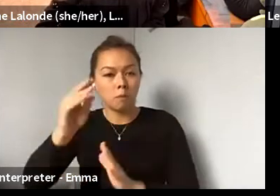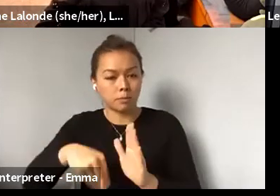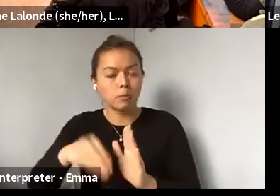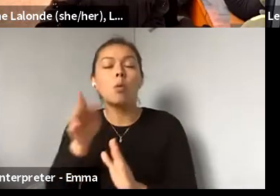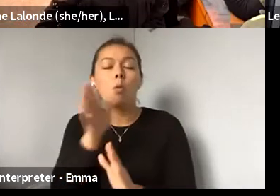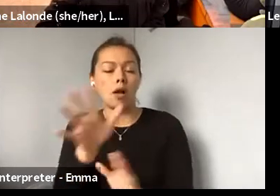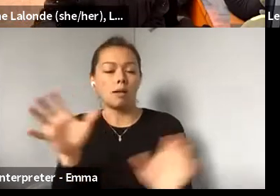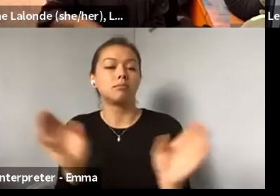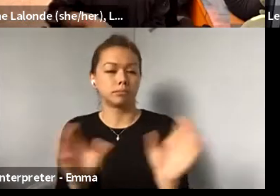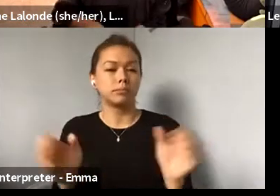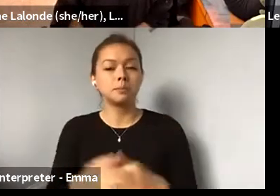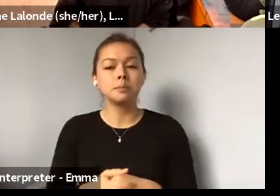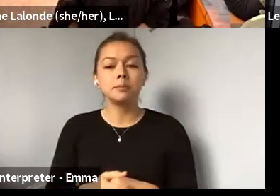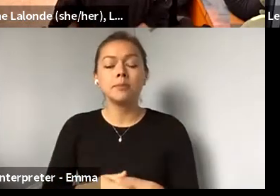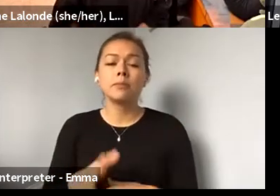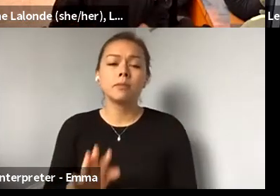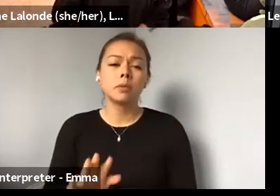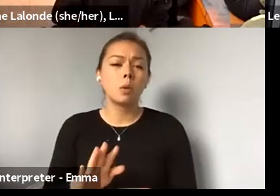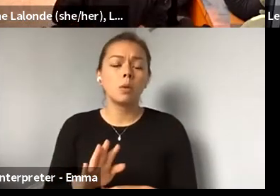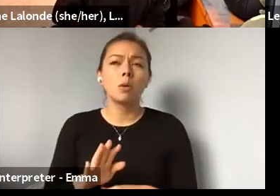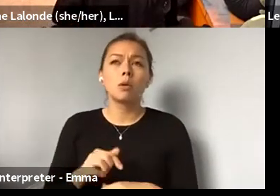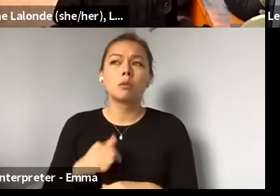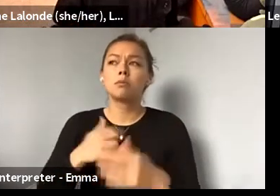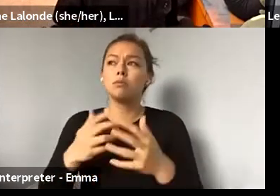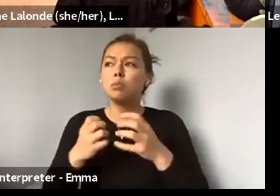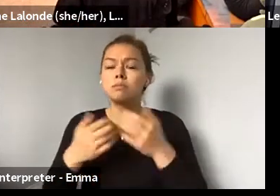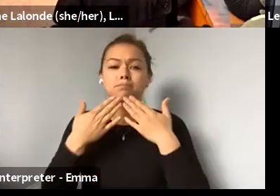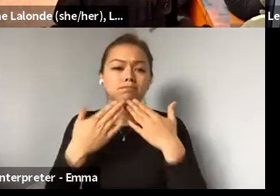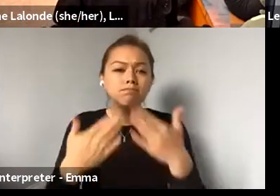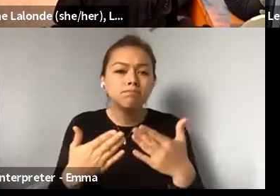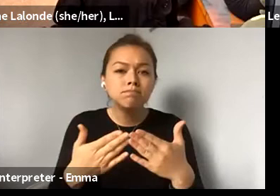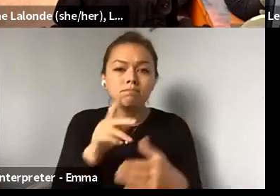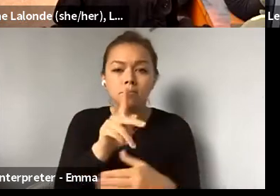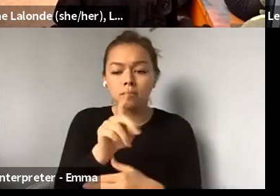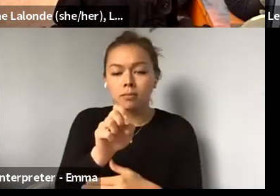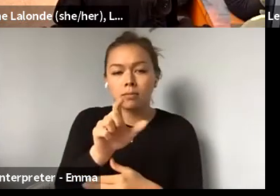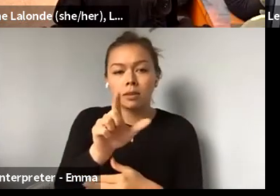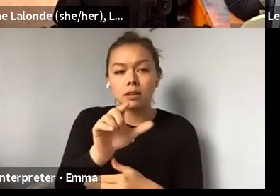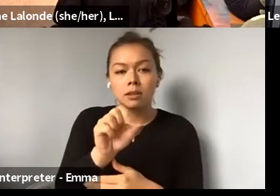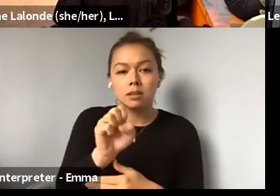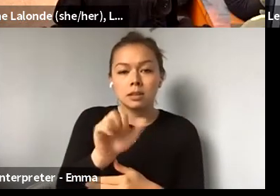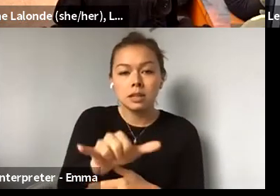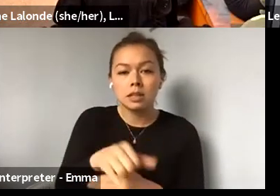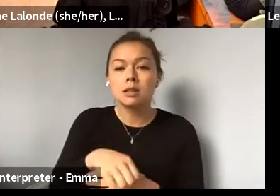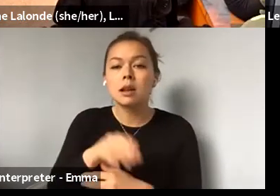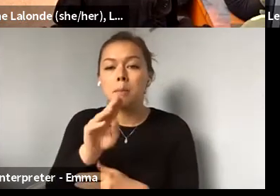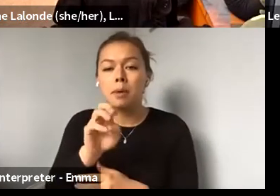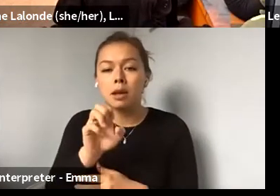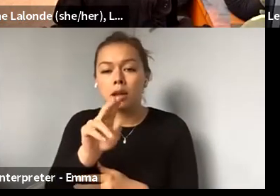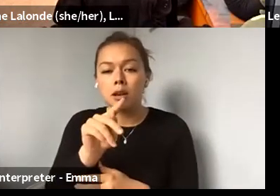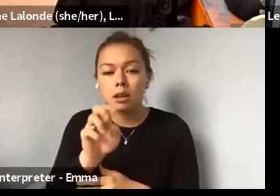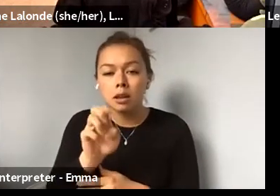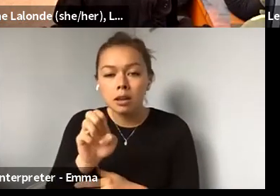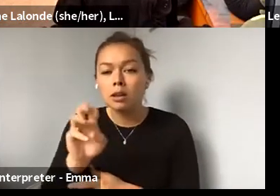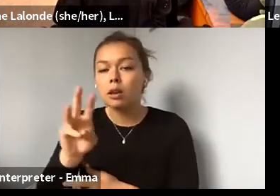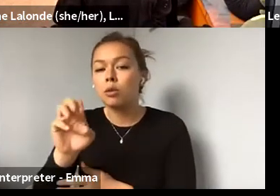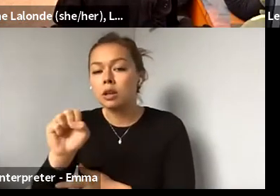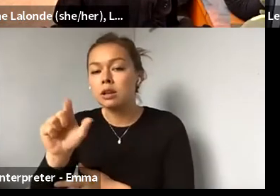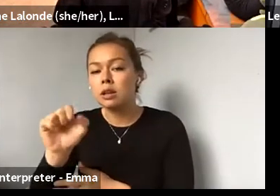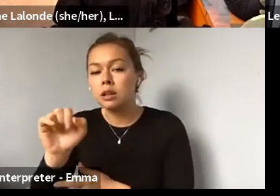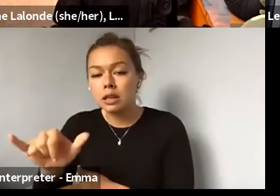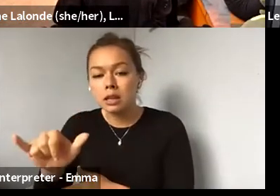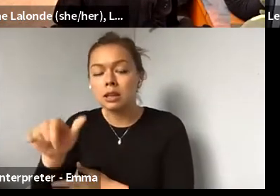just saying thank you to Kelsey, to Benta, to Wesley and Lee, and